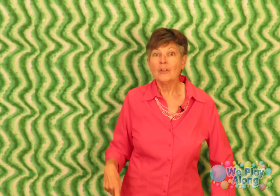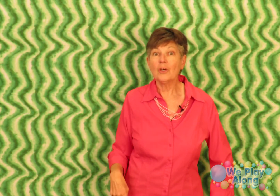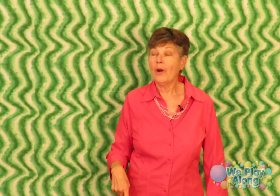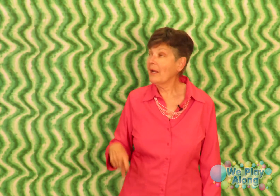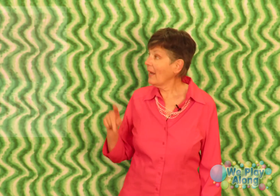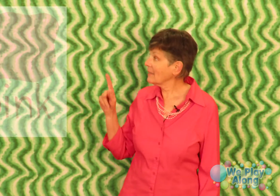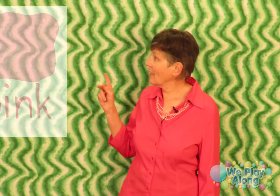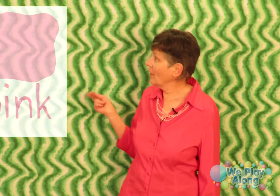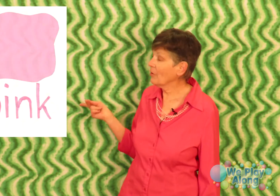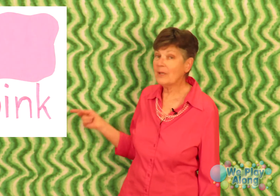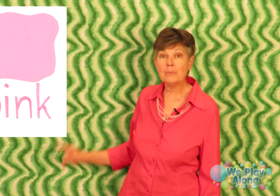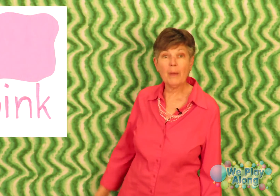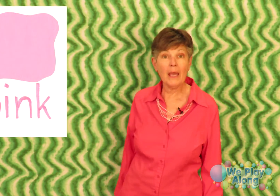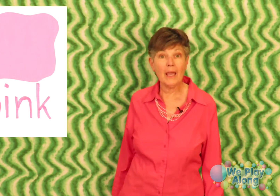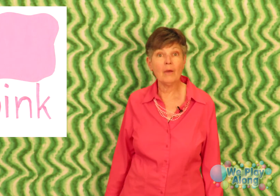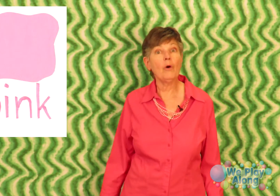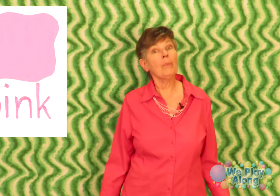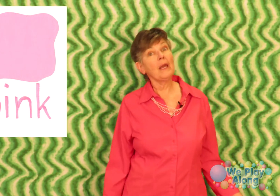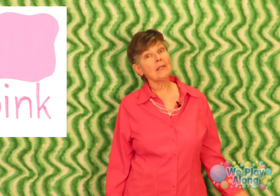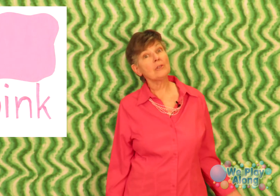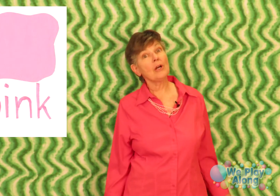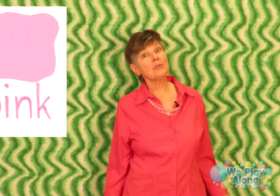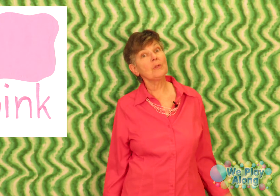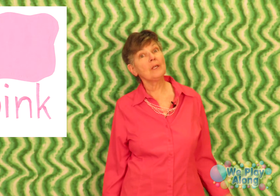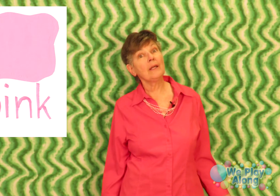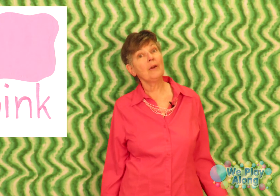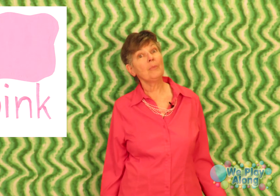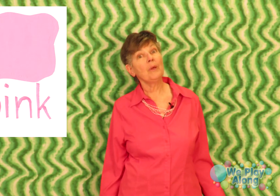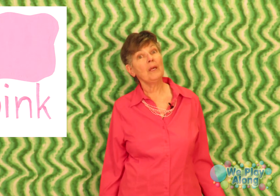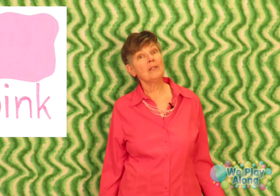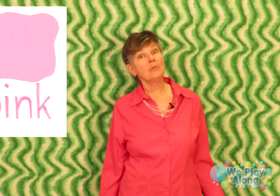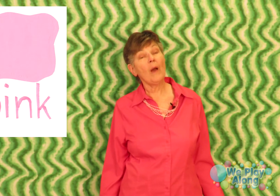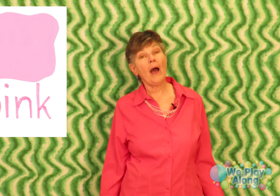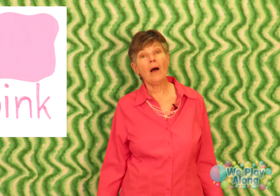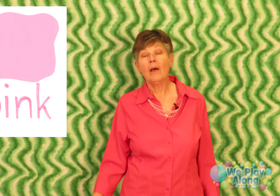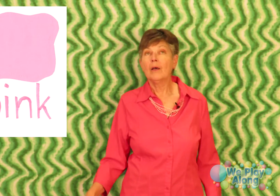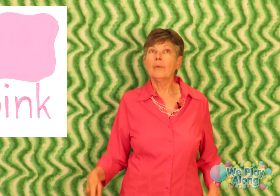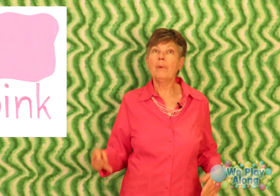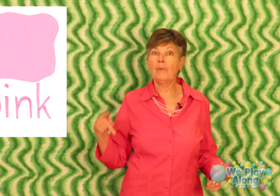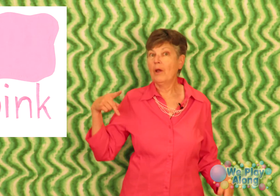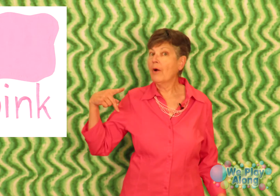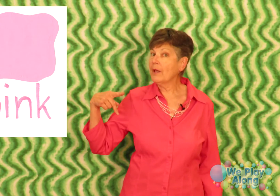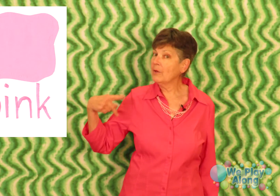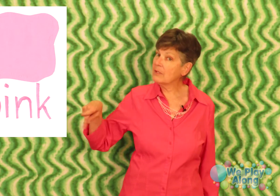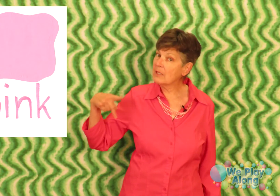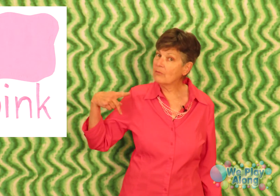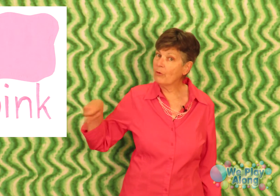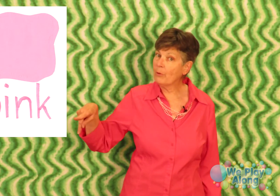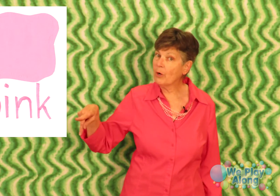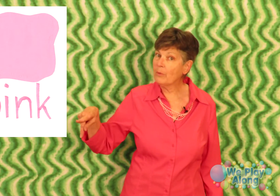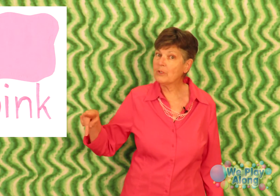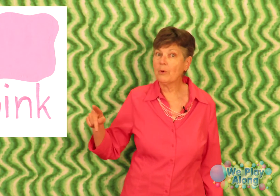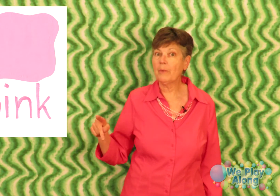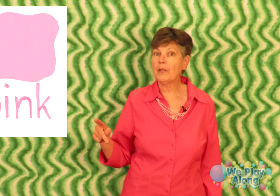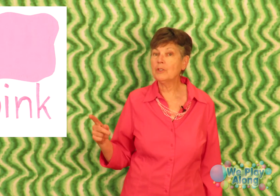So our next color is pink. Well, pink starts with the letter P as well. But we already used this for purple, so what are we going to